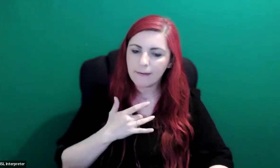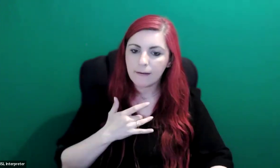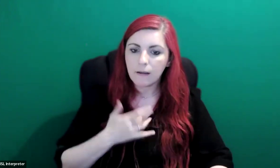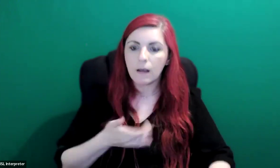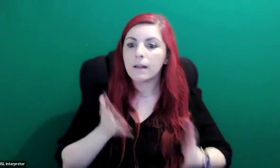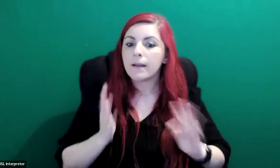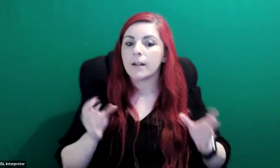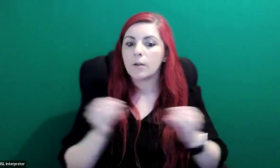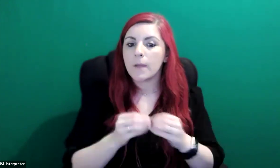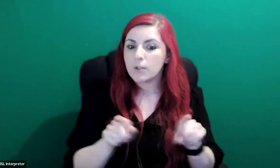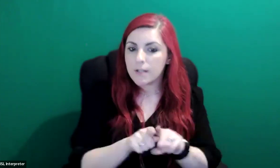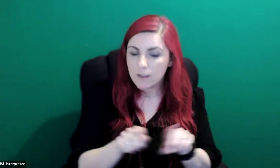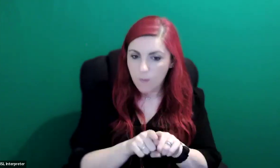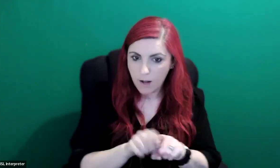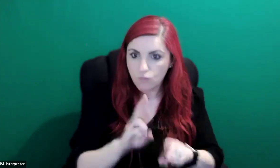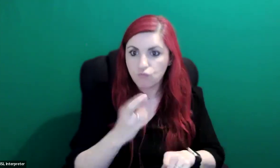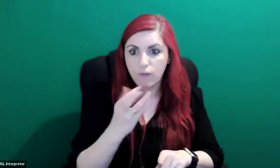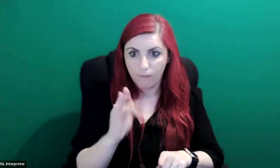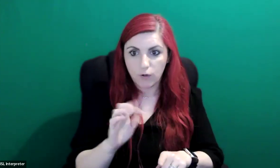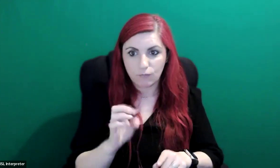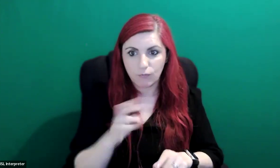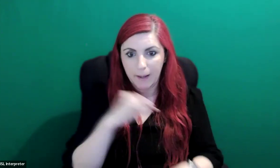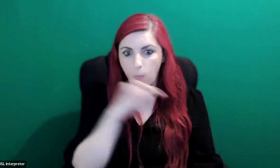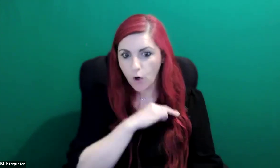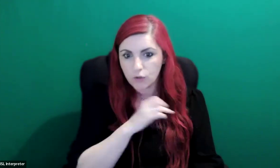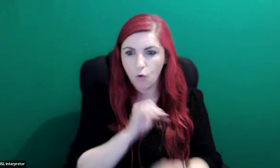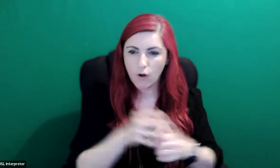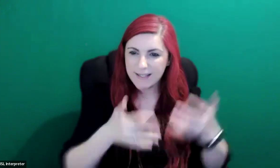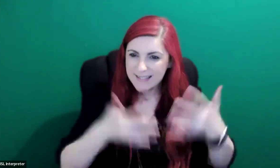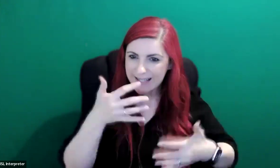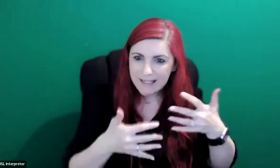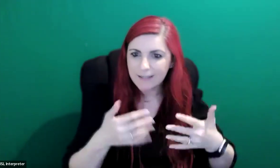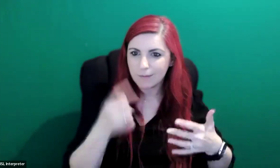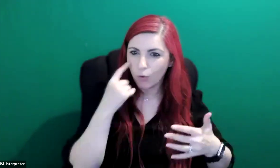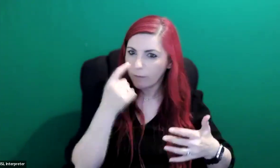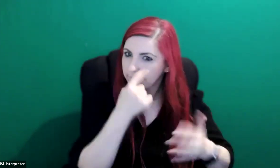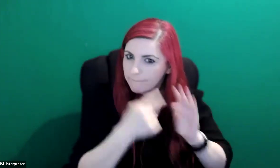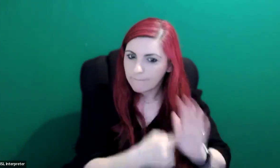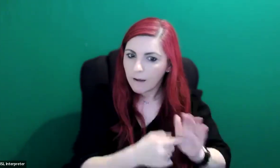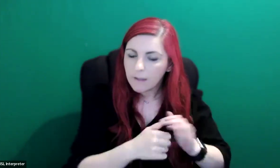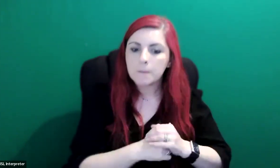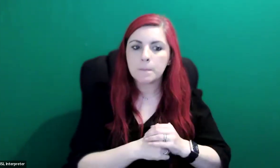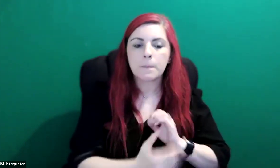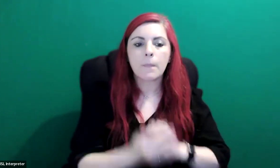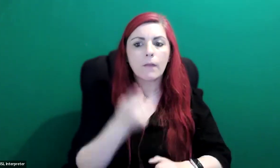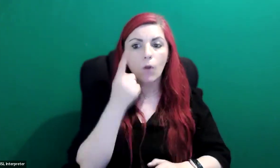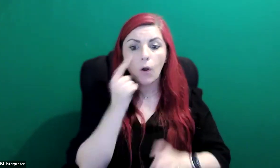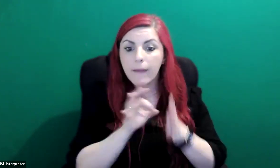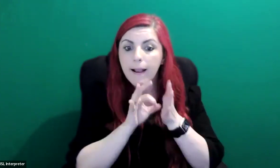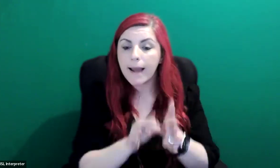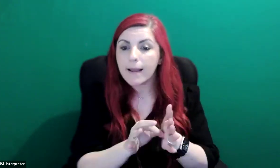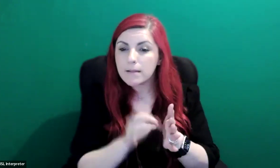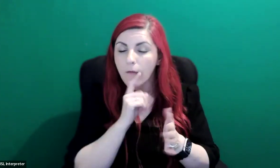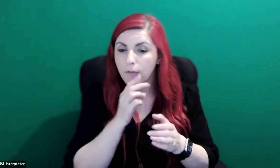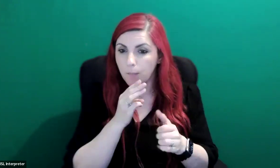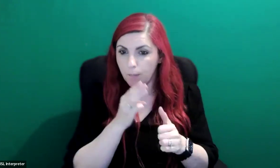references to data and statistics are encouraged. And if you look at the guidelines on the participation of DPOs in the work